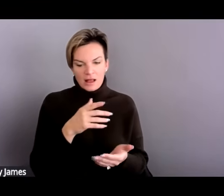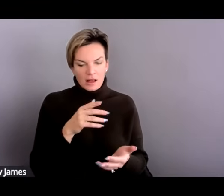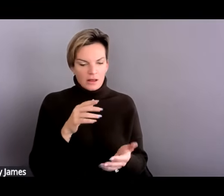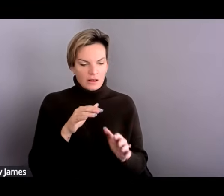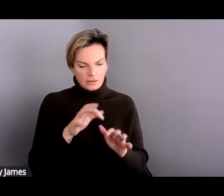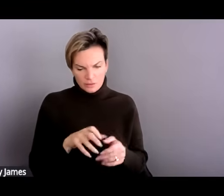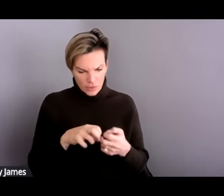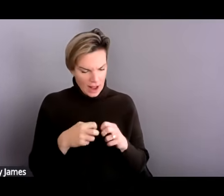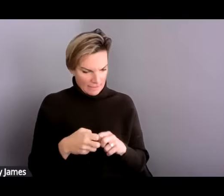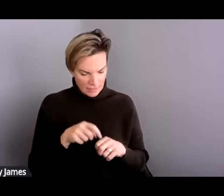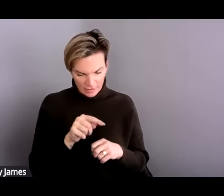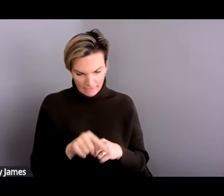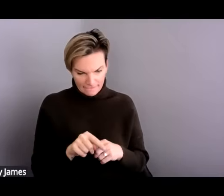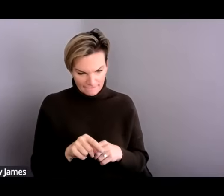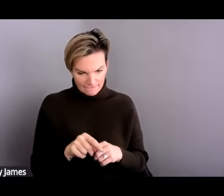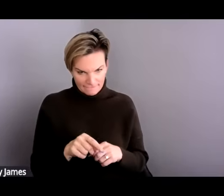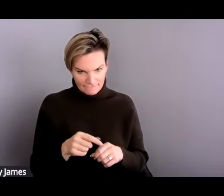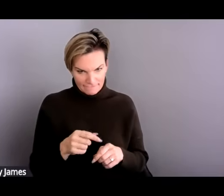one of these